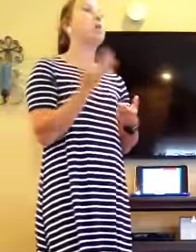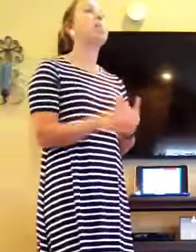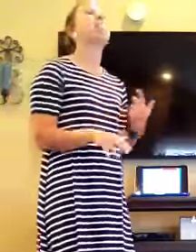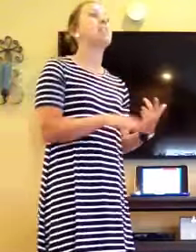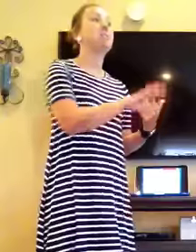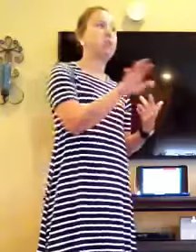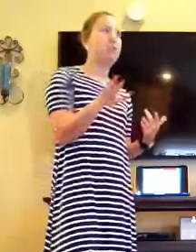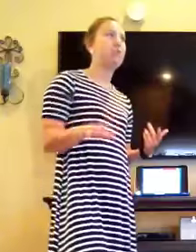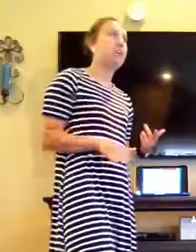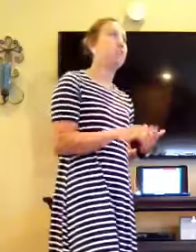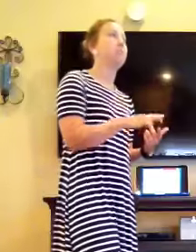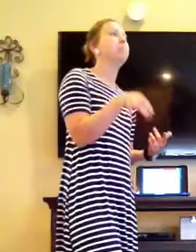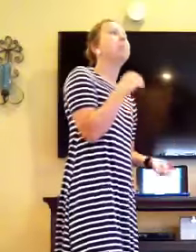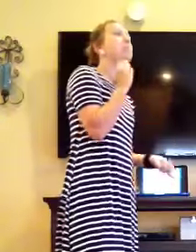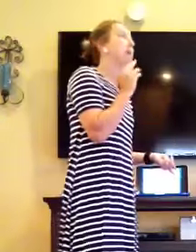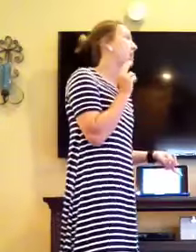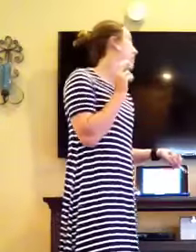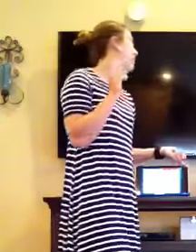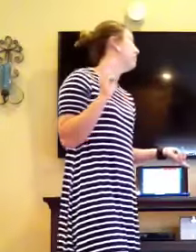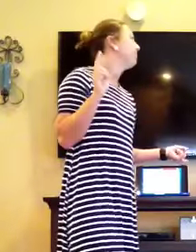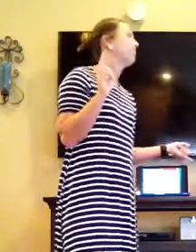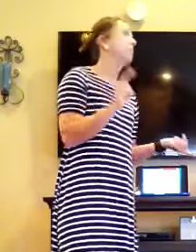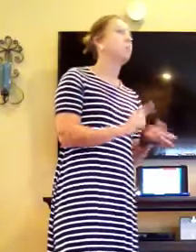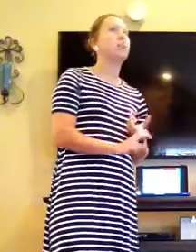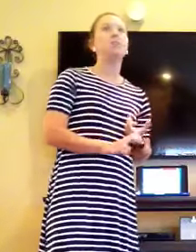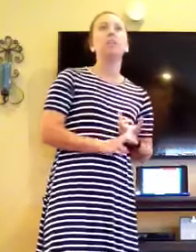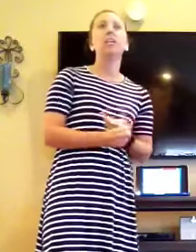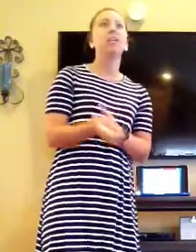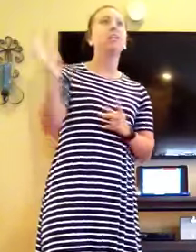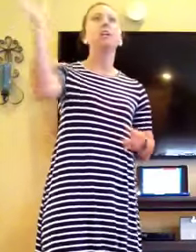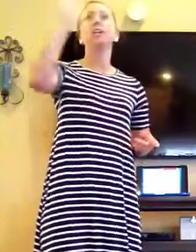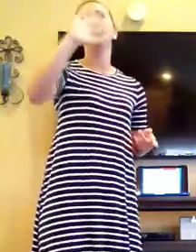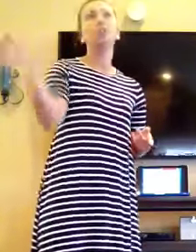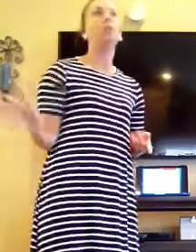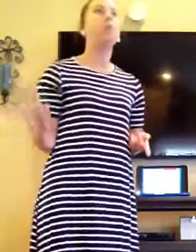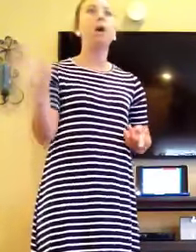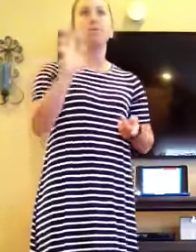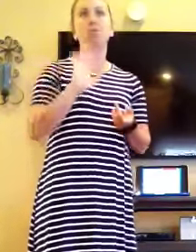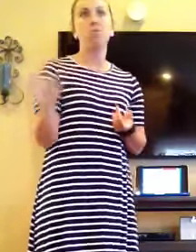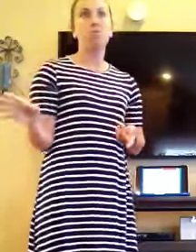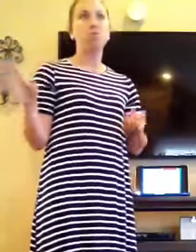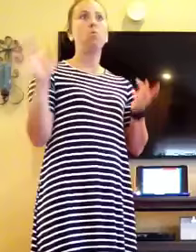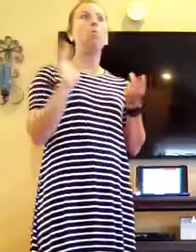about things around your classroom, like cleaning the whiteboard or